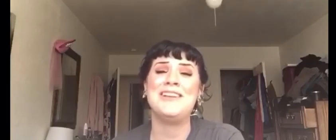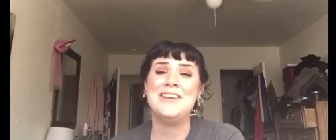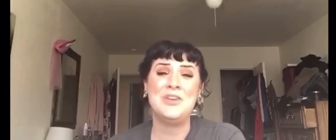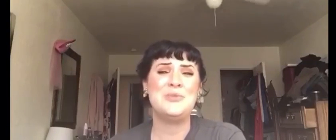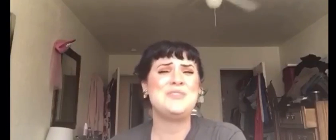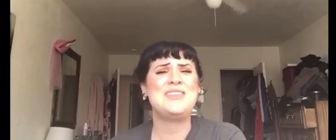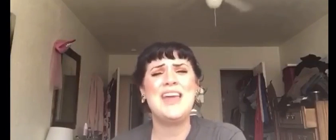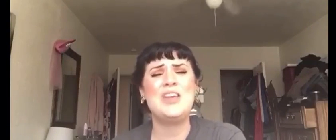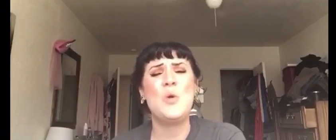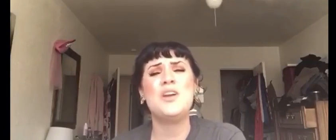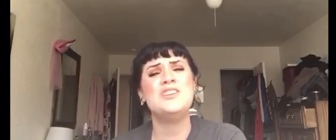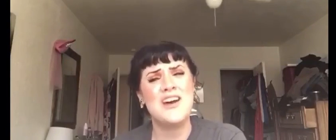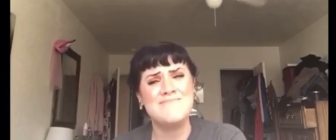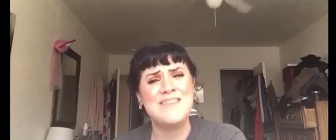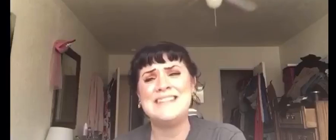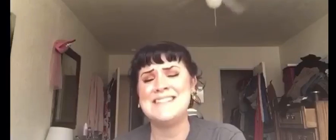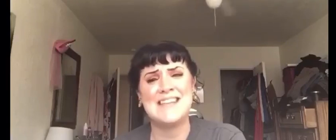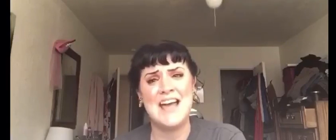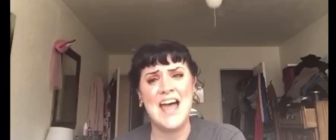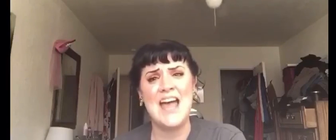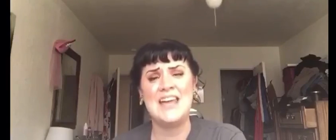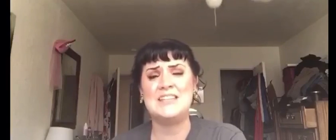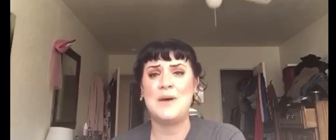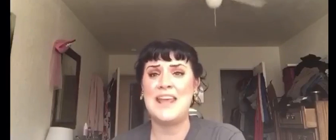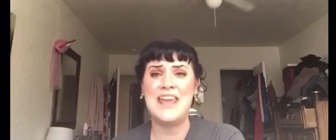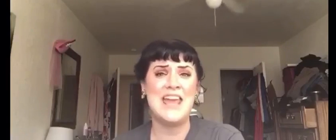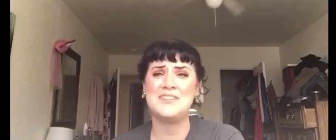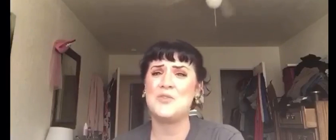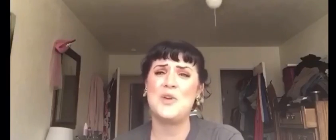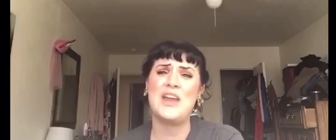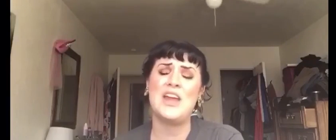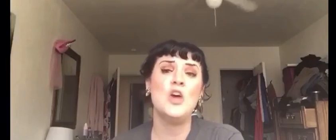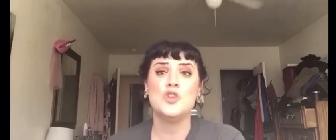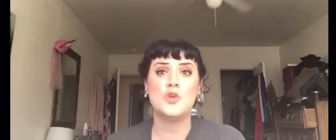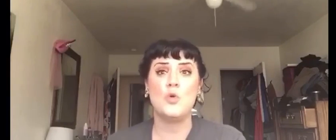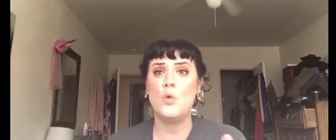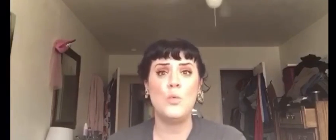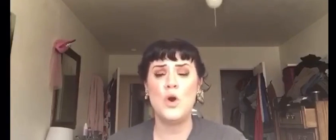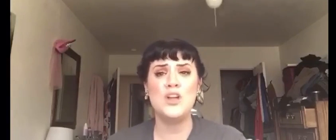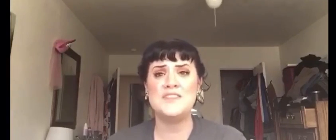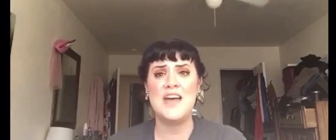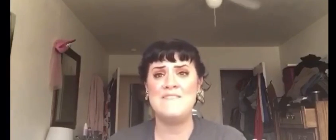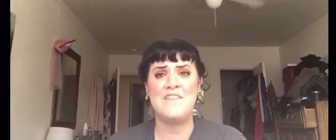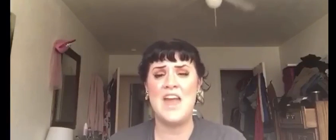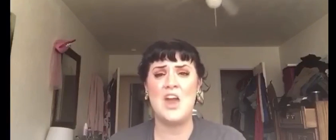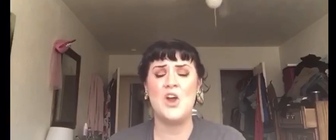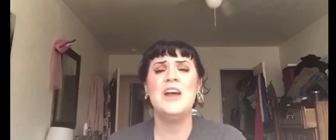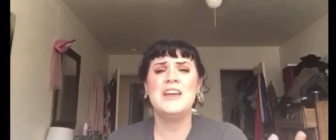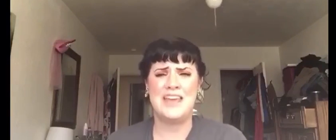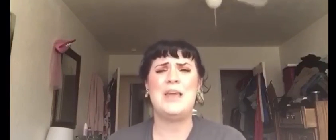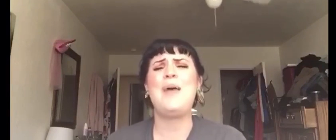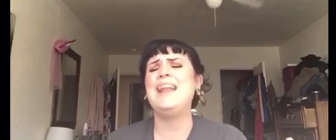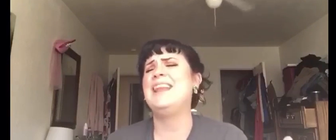You say you're numb inside, but I can't agree. So the world's unfair. Keep it locked